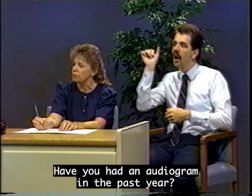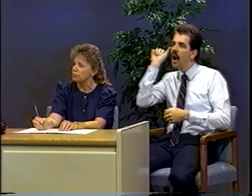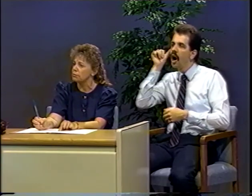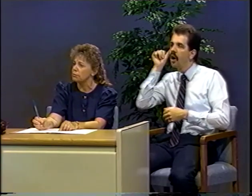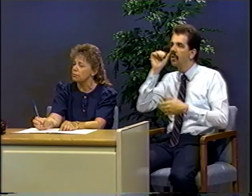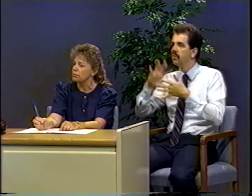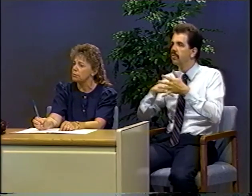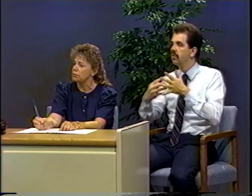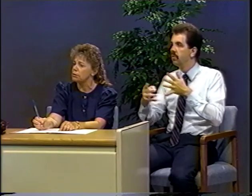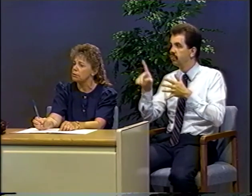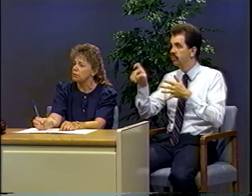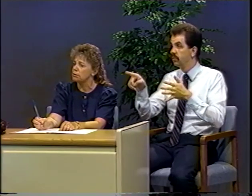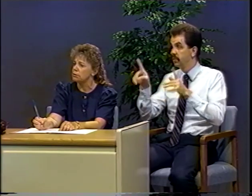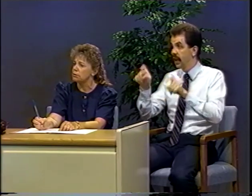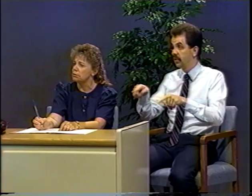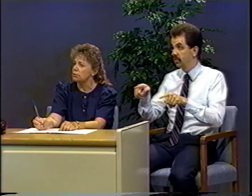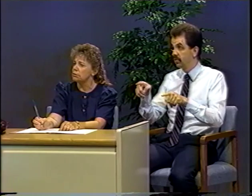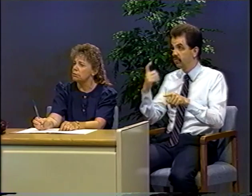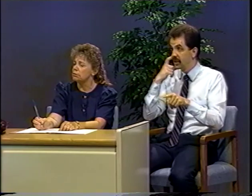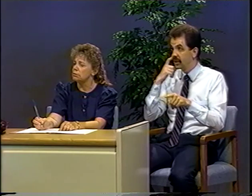year?